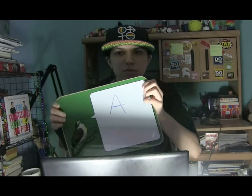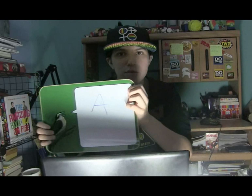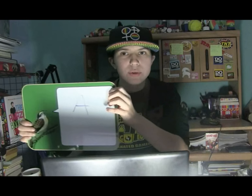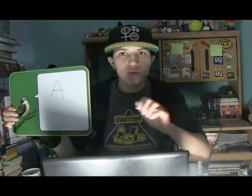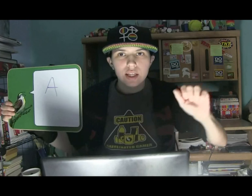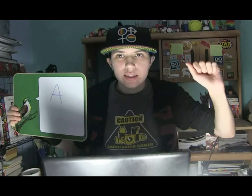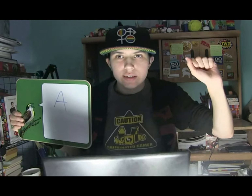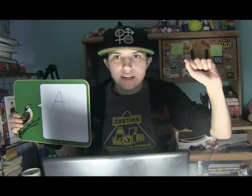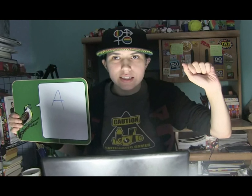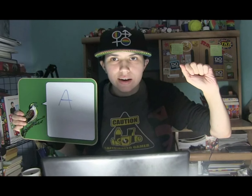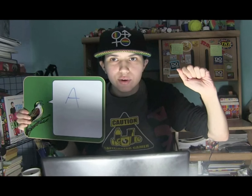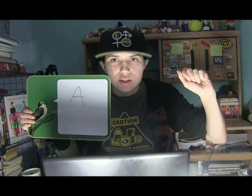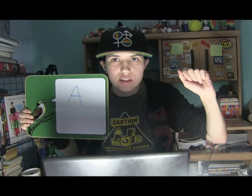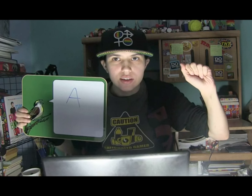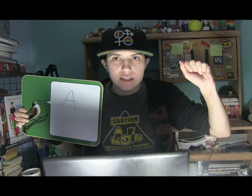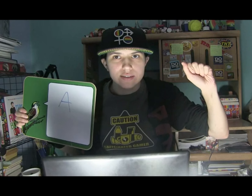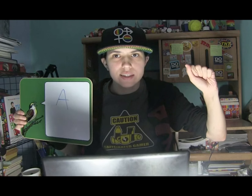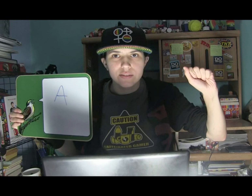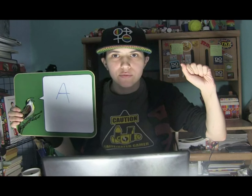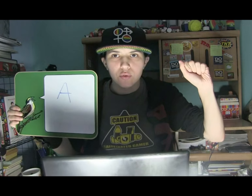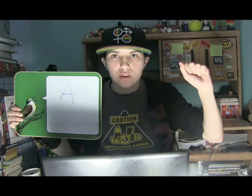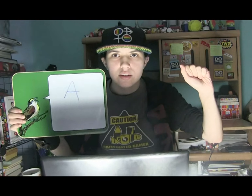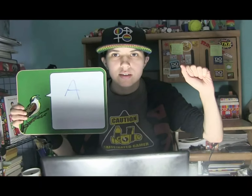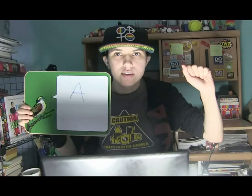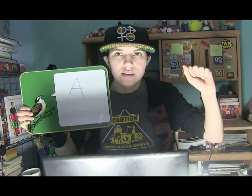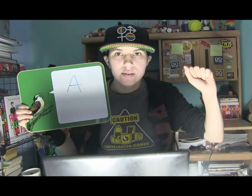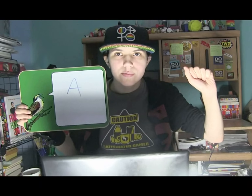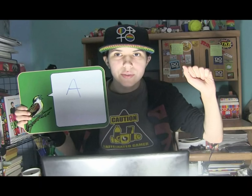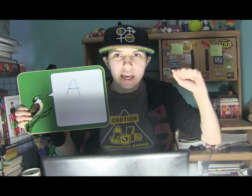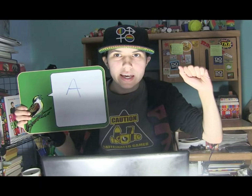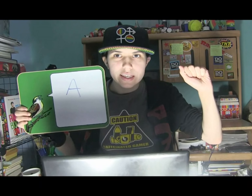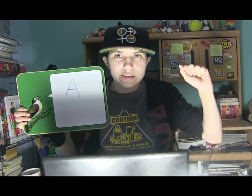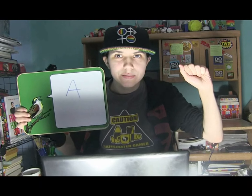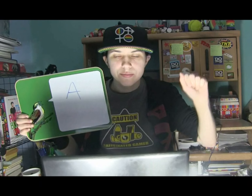rather me do it like this, and that way you can see it in full. A.